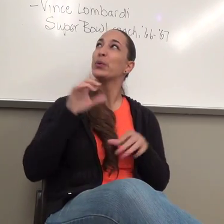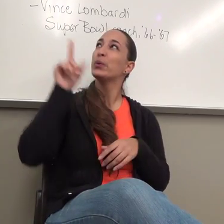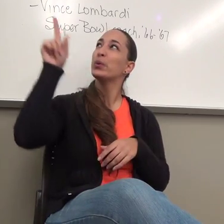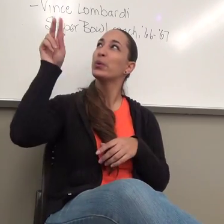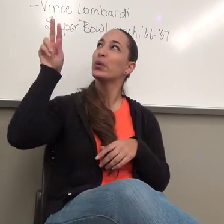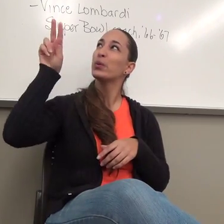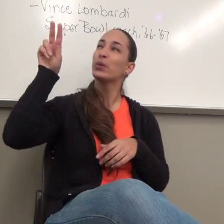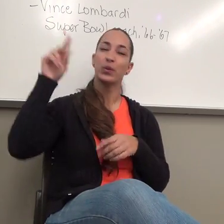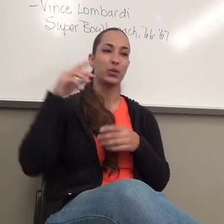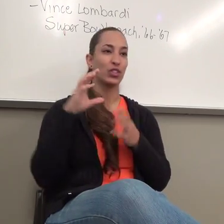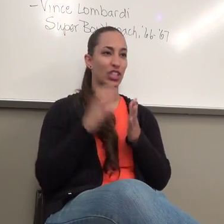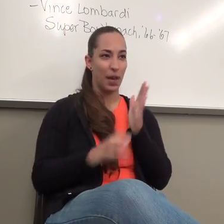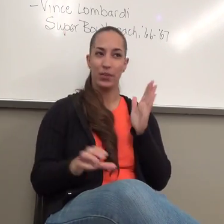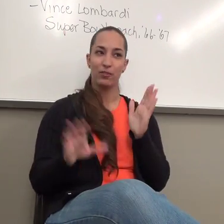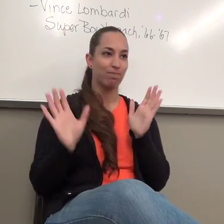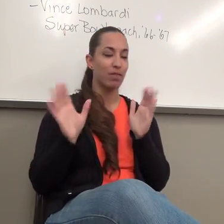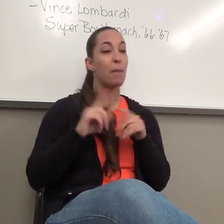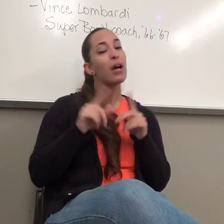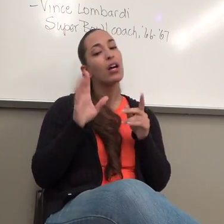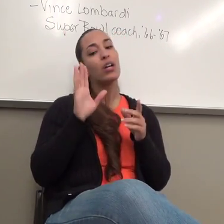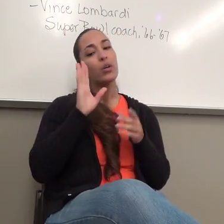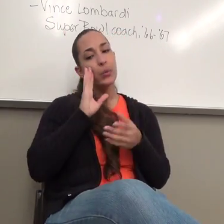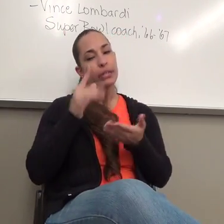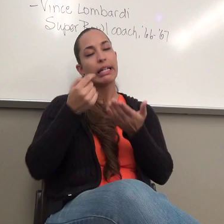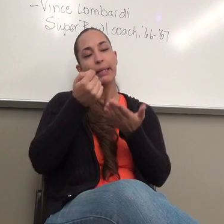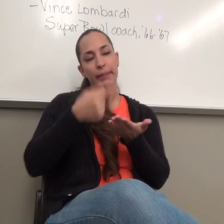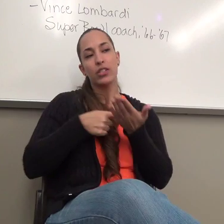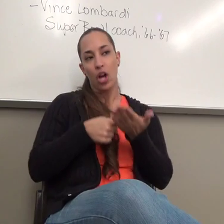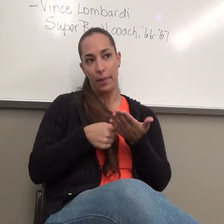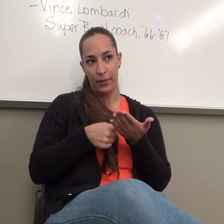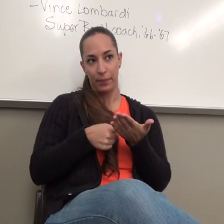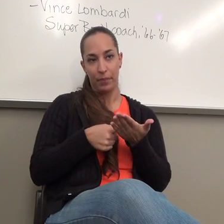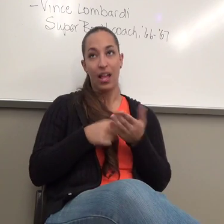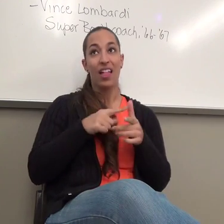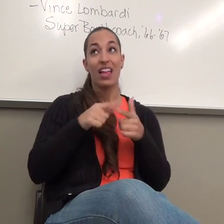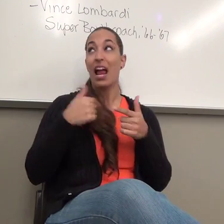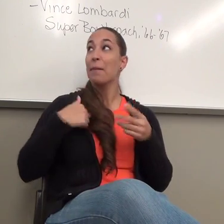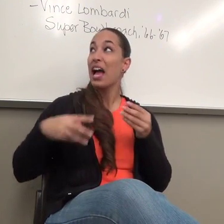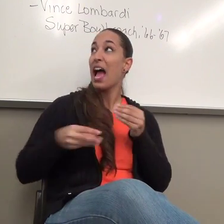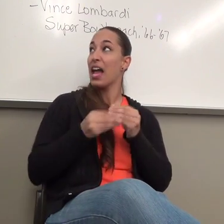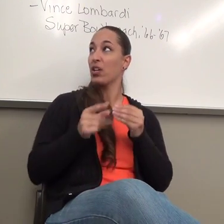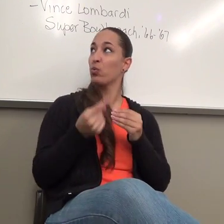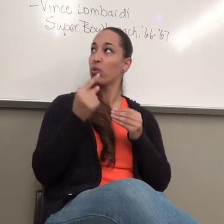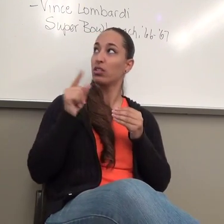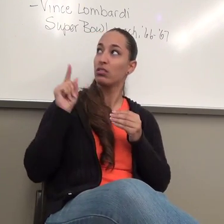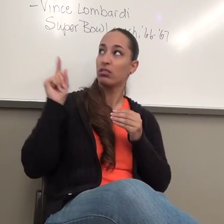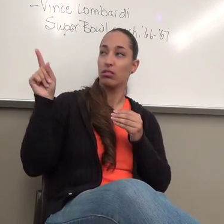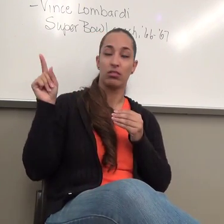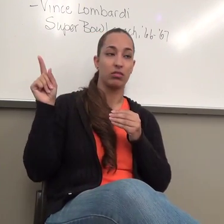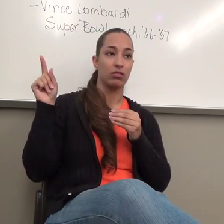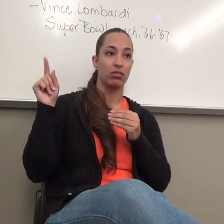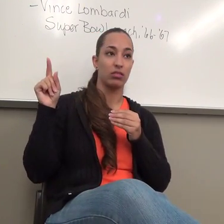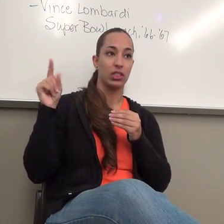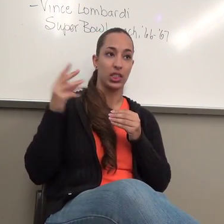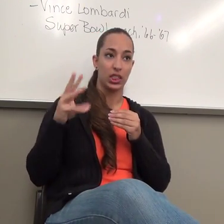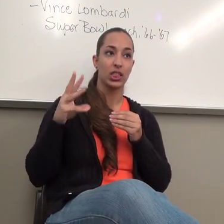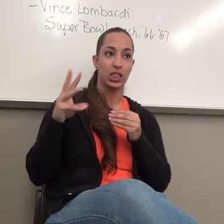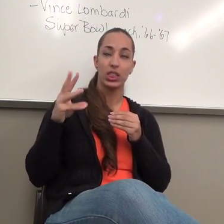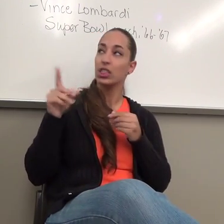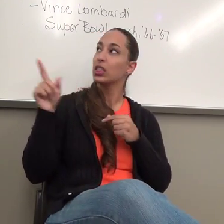in this class, but we will talk about them a little bit. And then I'm adding one at the bottom that we'll talk about. I'm actually adding 2